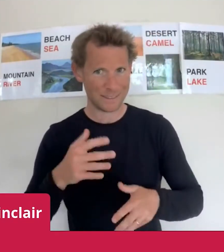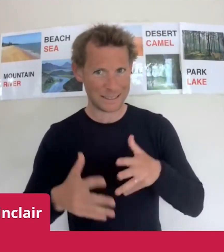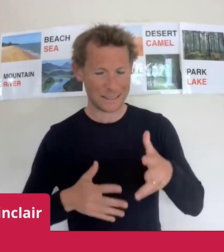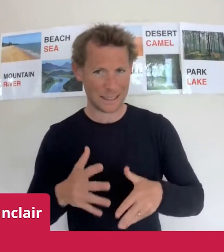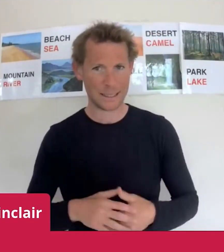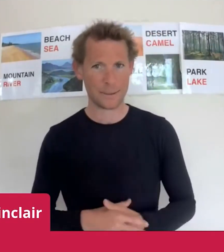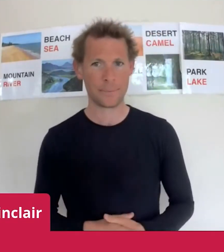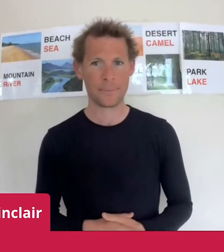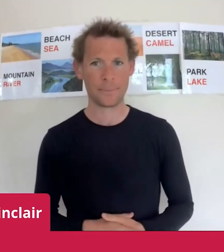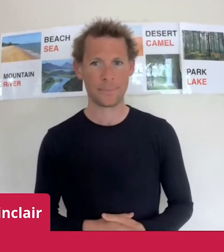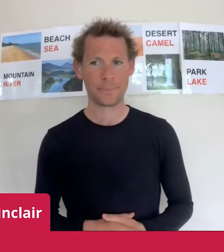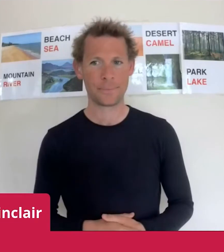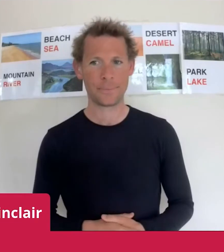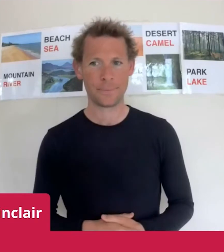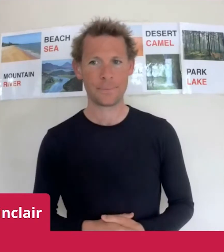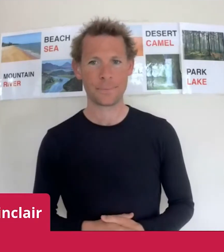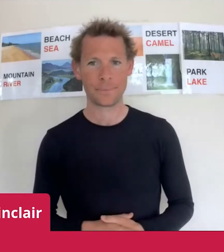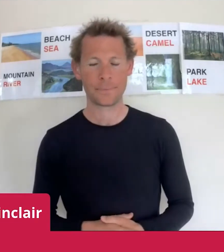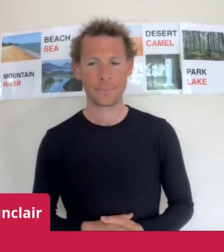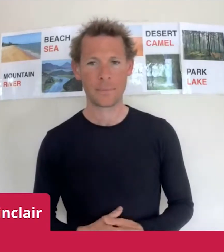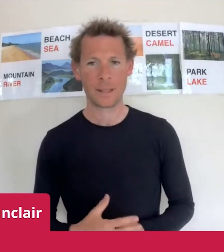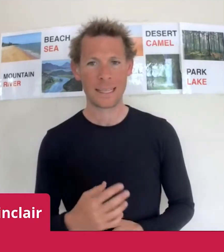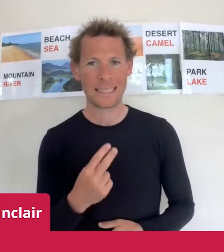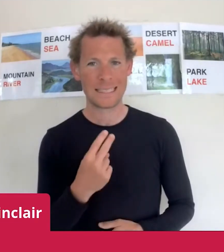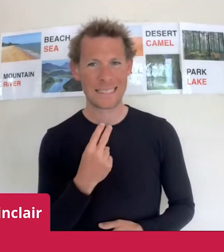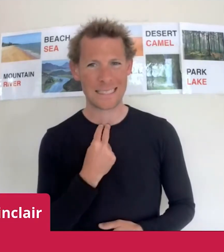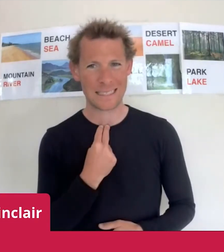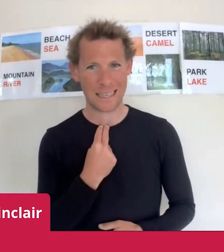Now, in Northern Ireland, we sign sad by signing it like this.